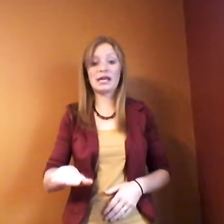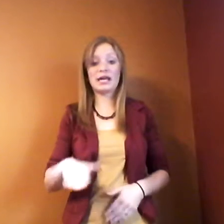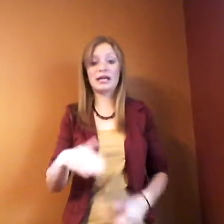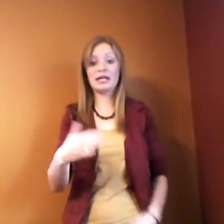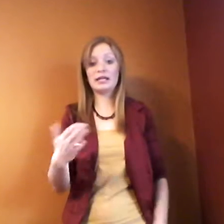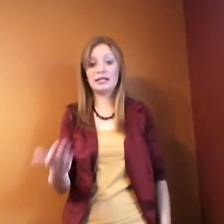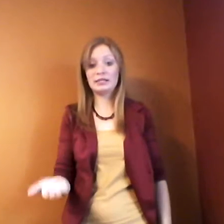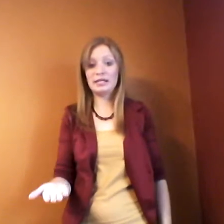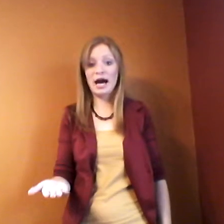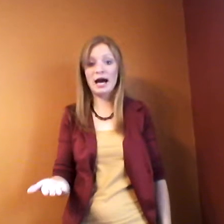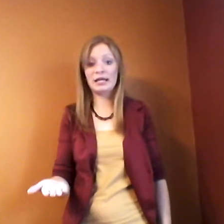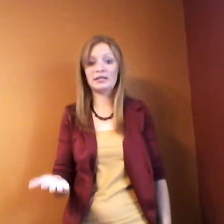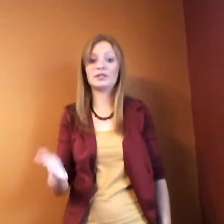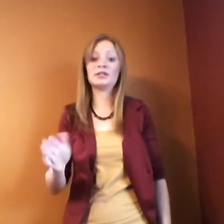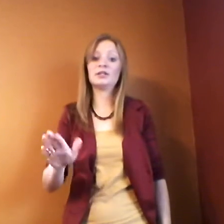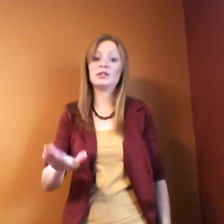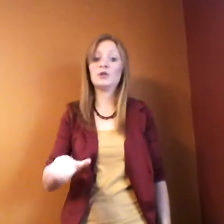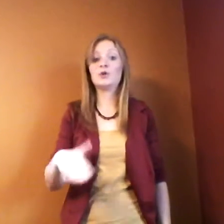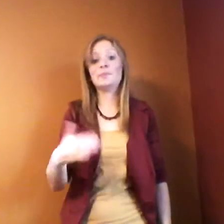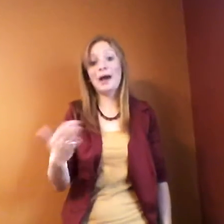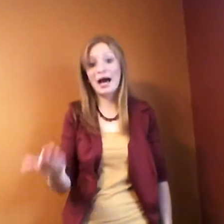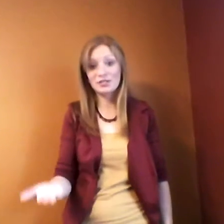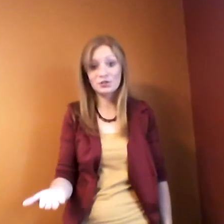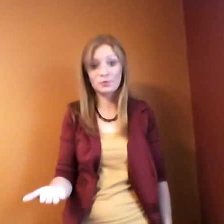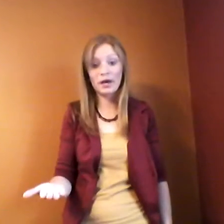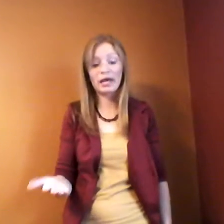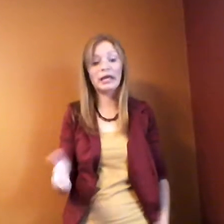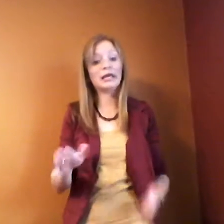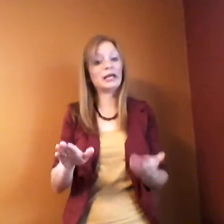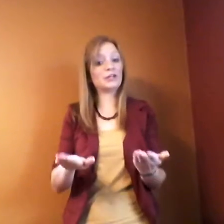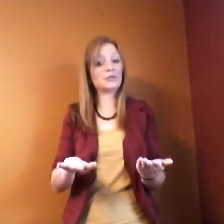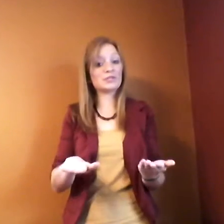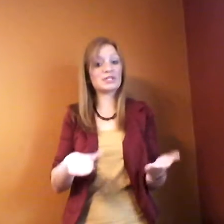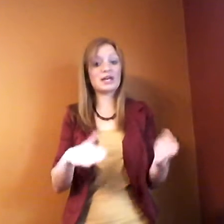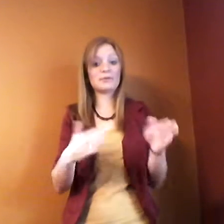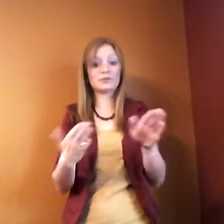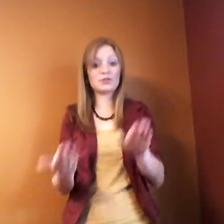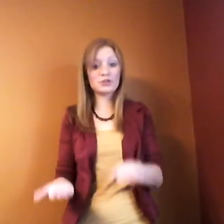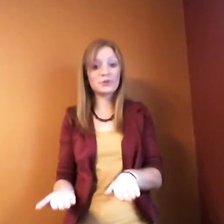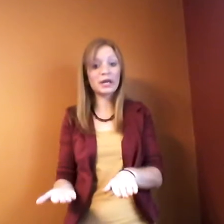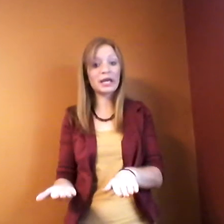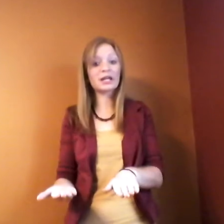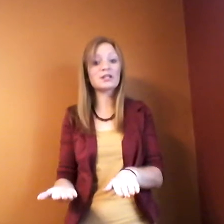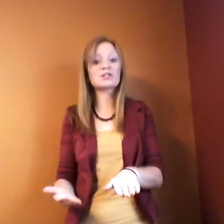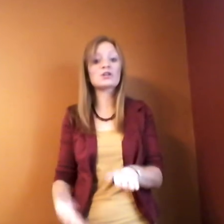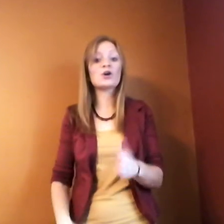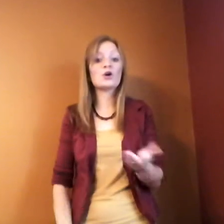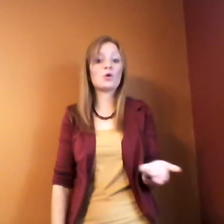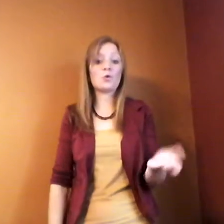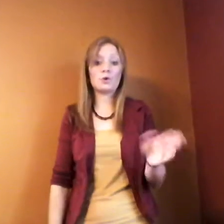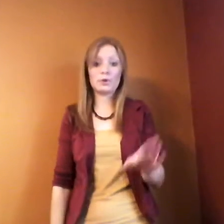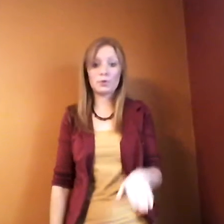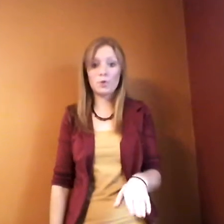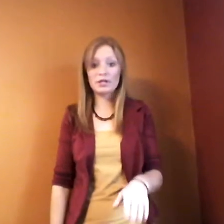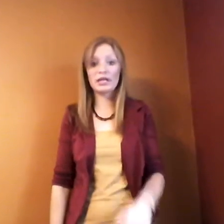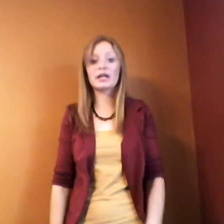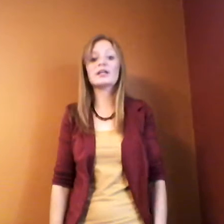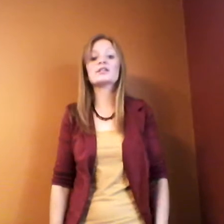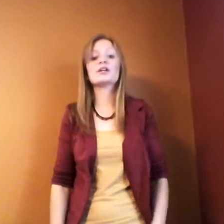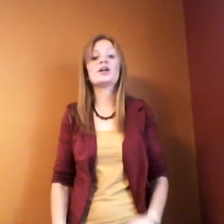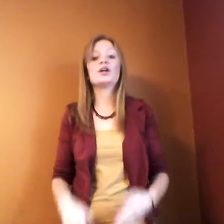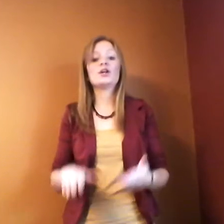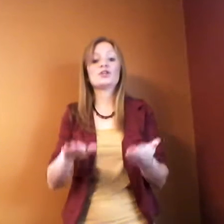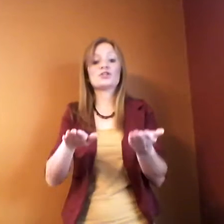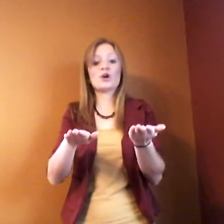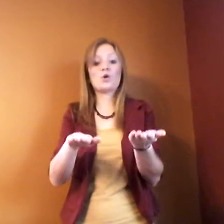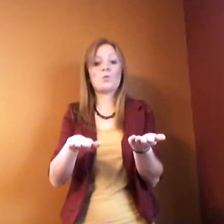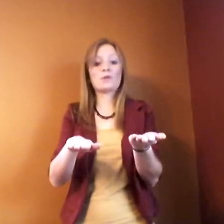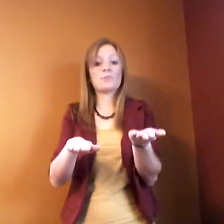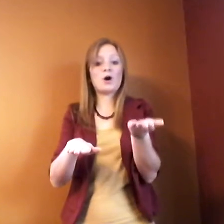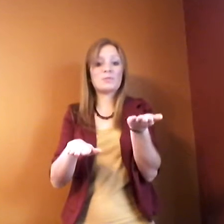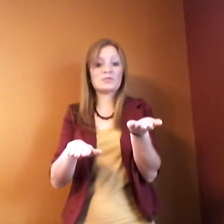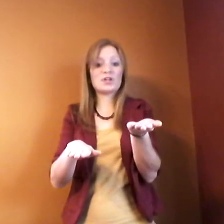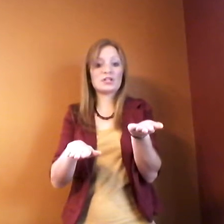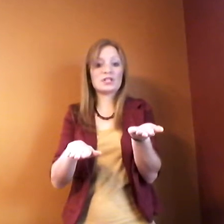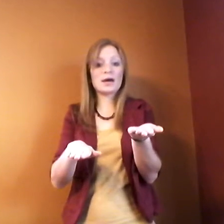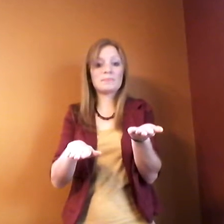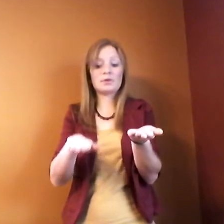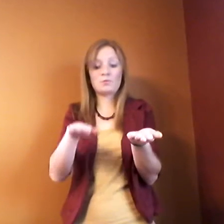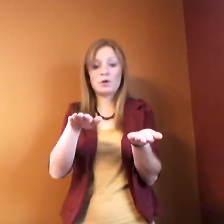say died or passed away. And you'll see that with 2 hands or with 1 hand. So one palm starts up and one